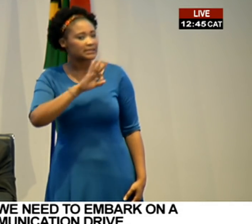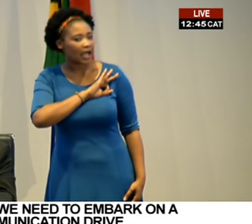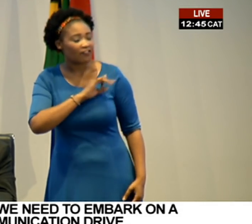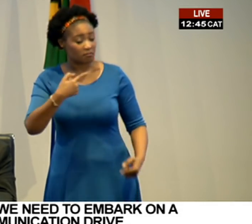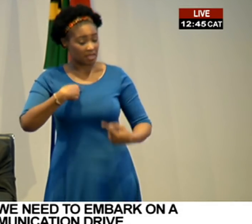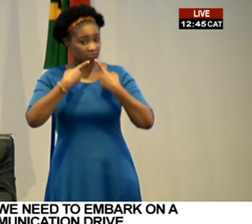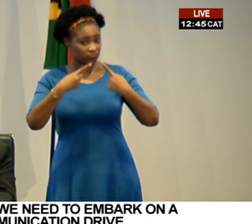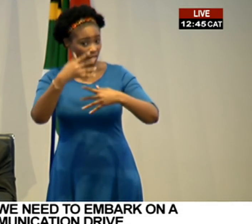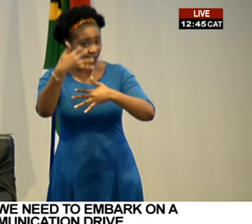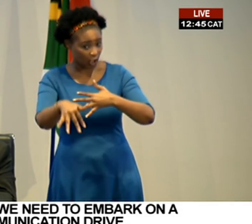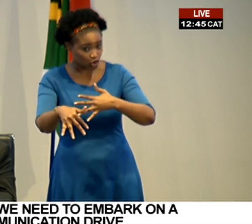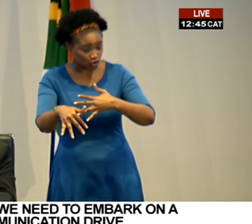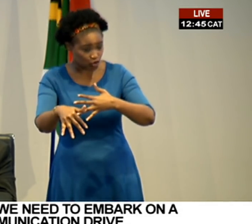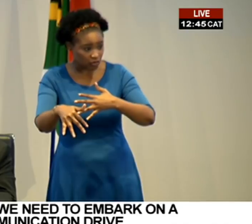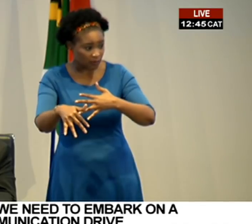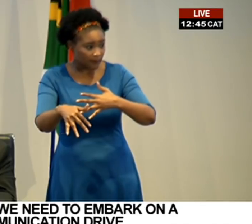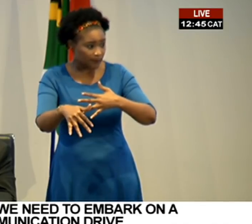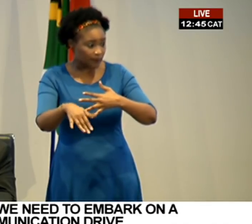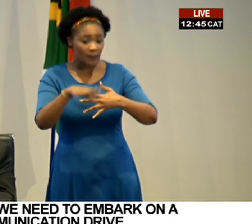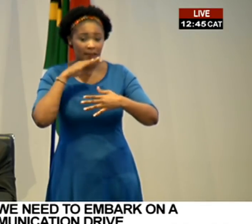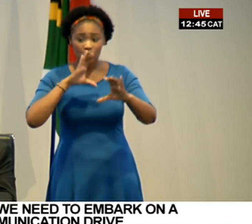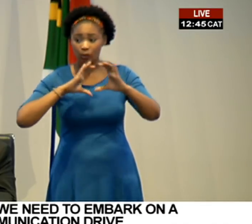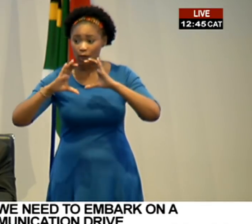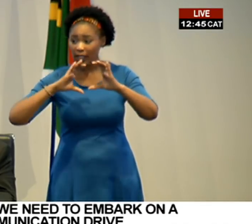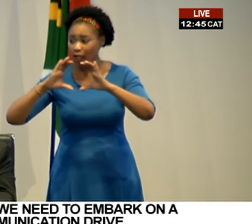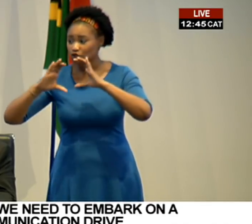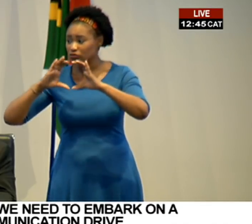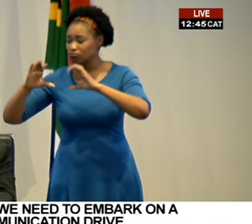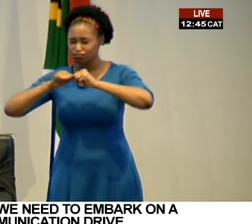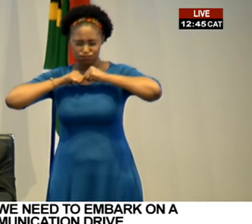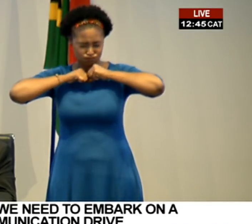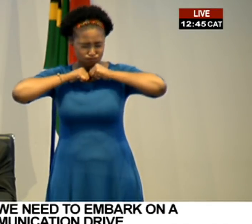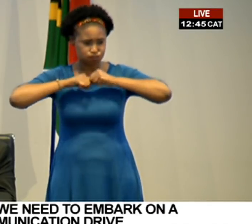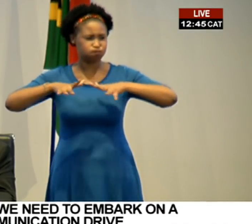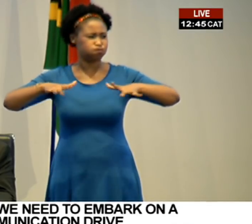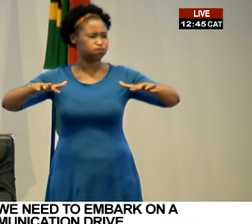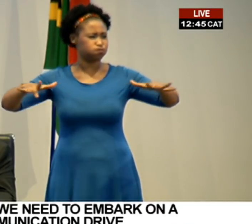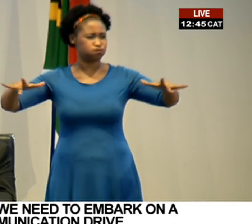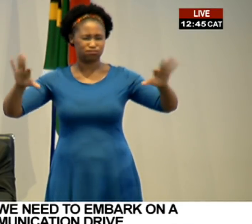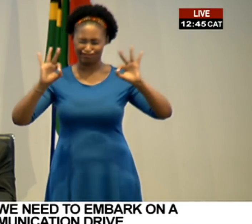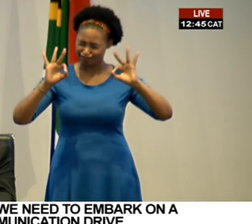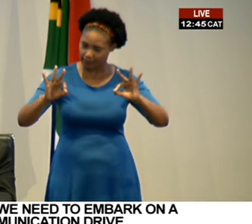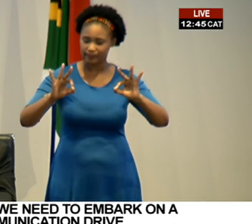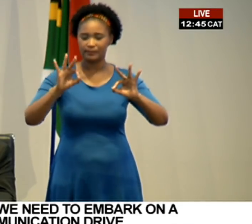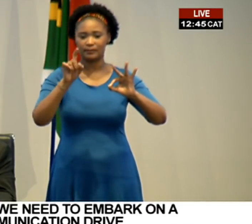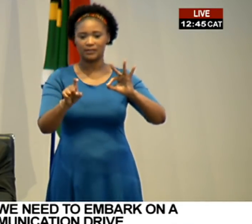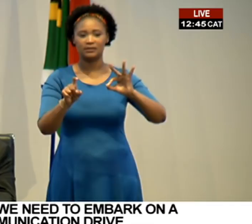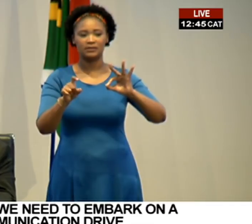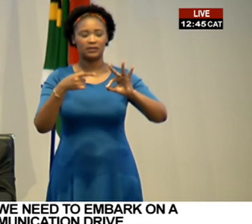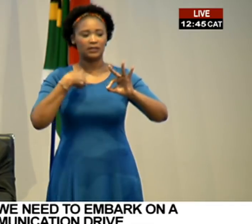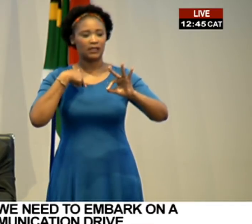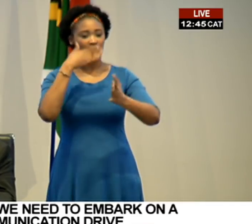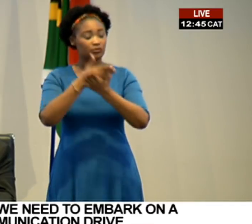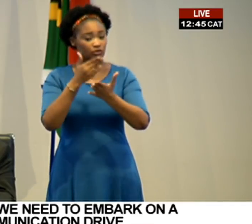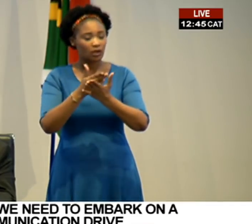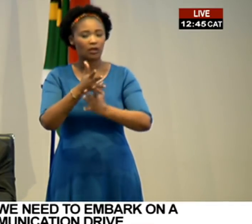here, and ensuring that communication is spread as effectively as possible, I am